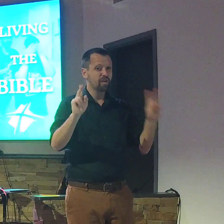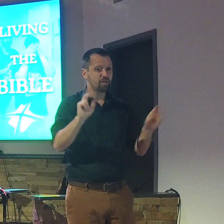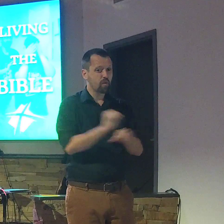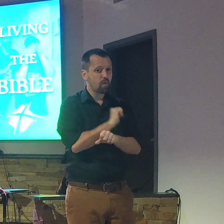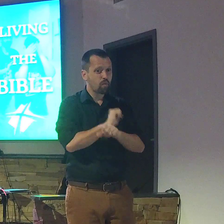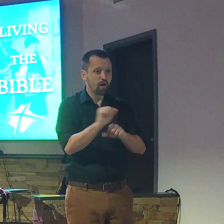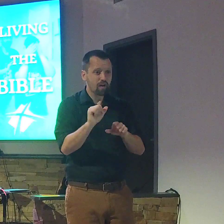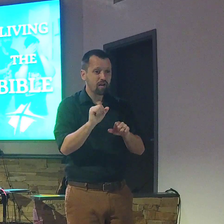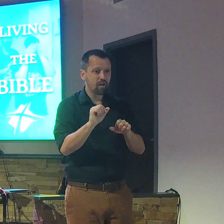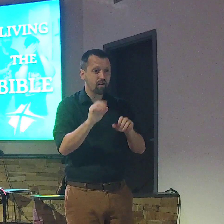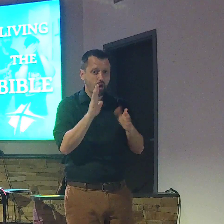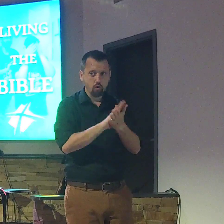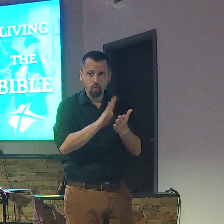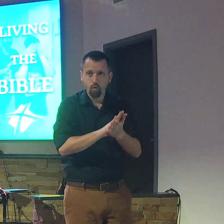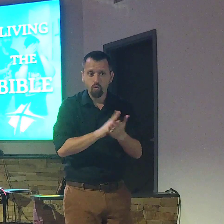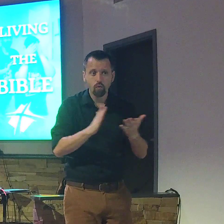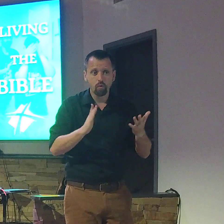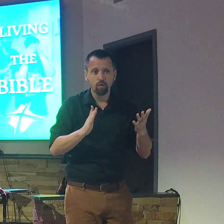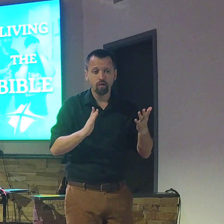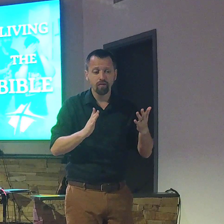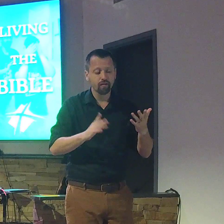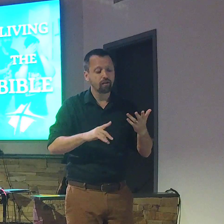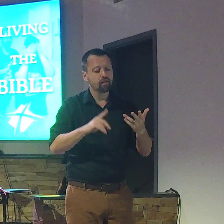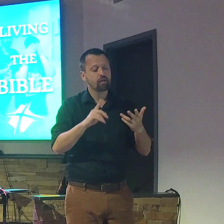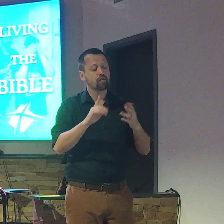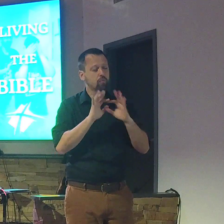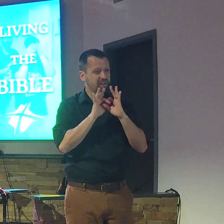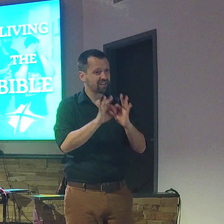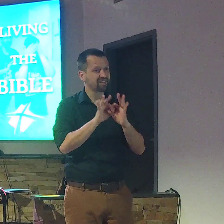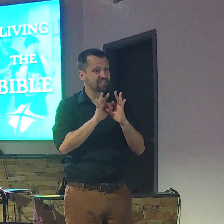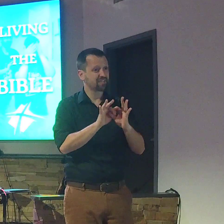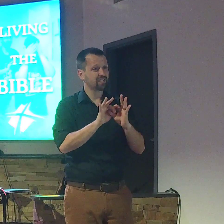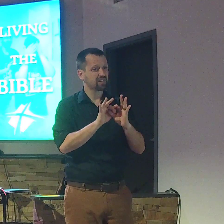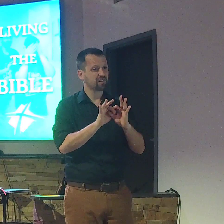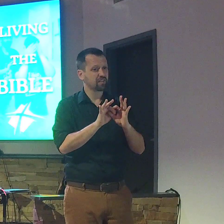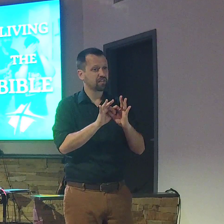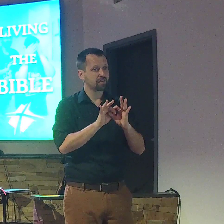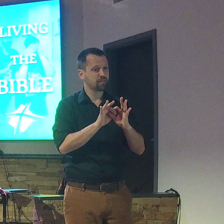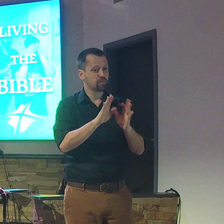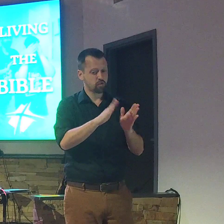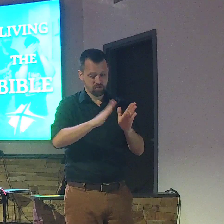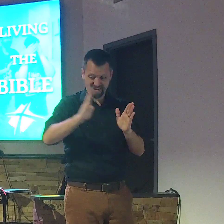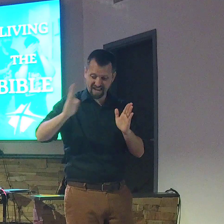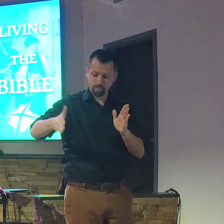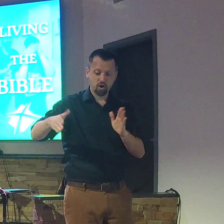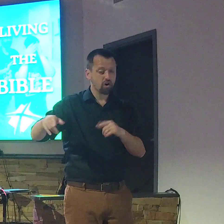or your classmates? How do you rate your relationship with your neighbors?